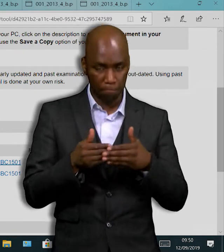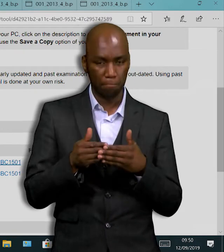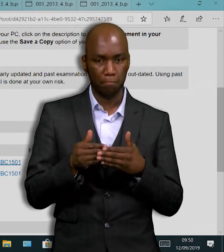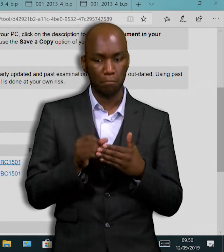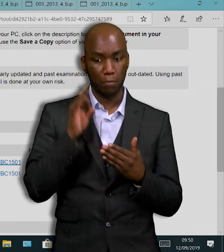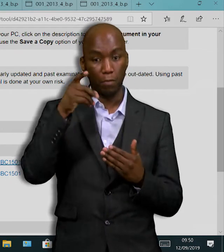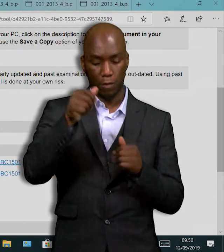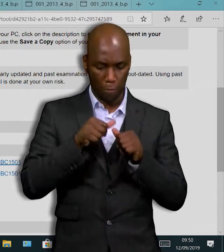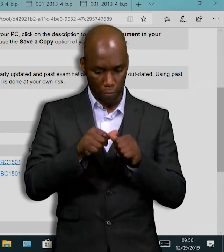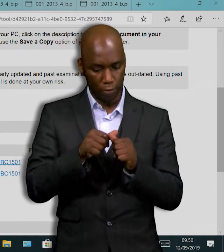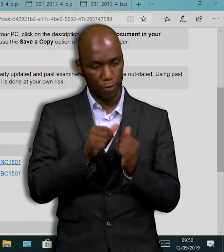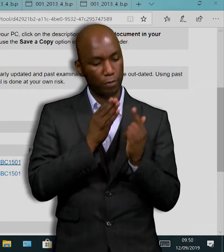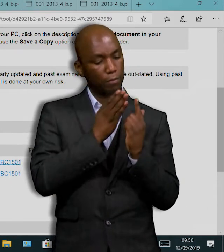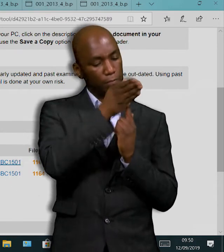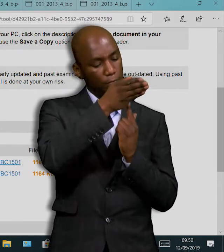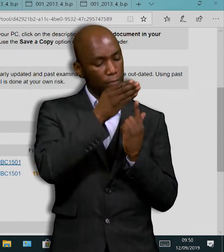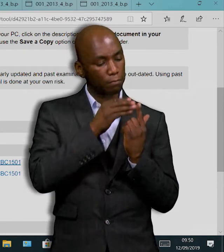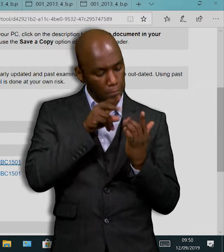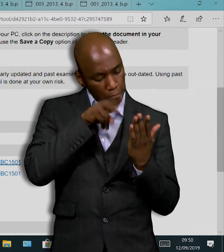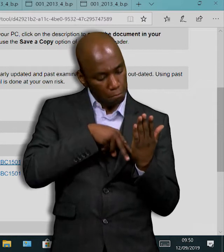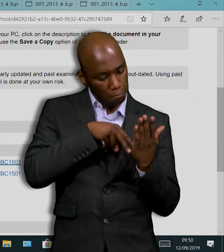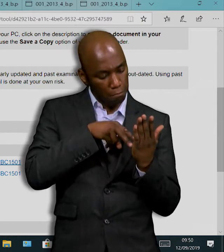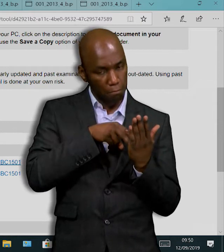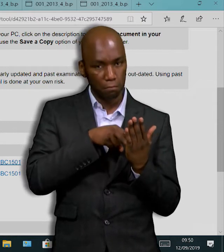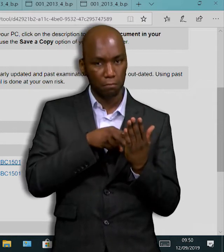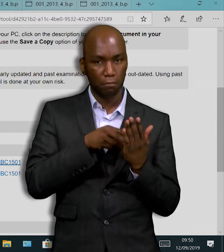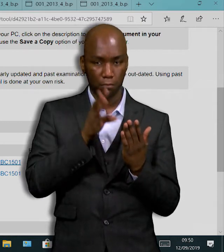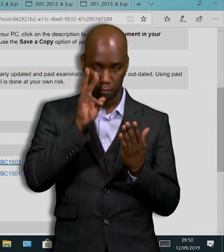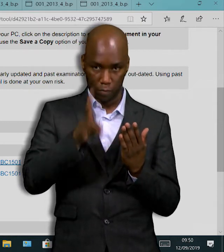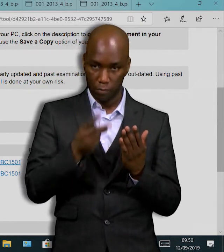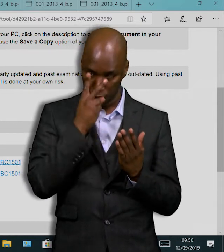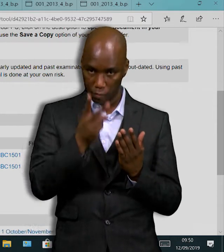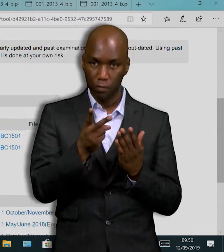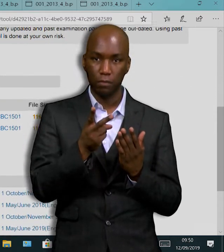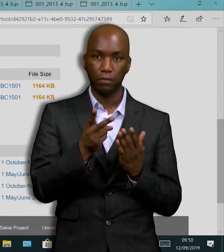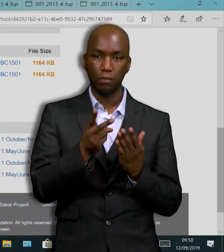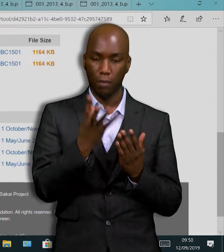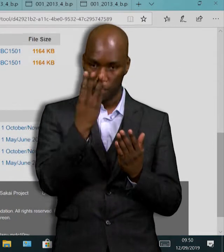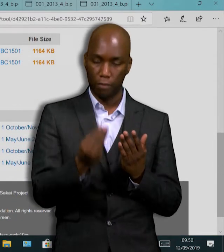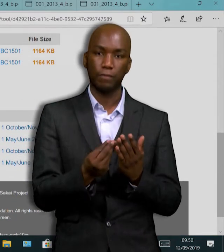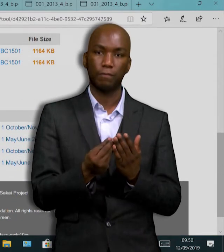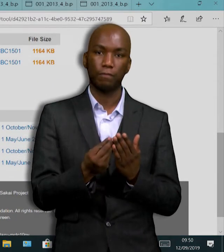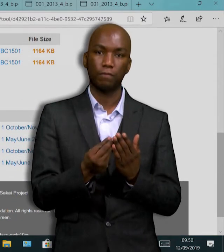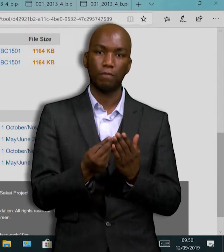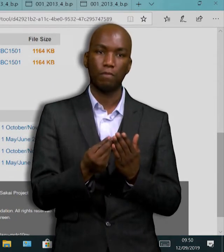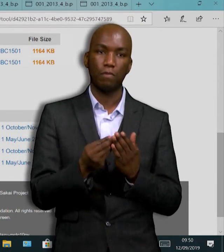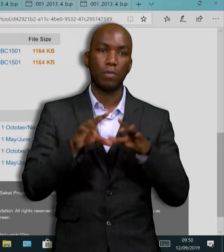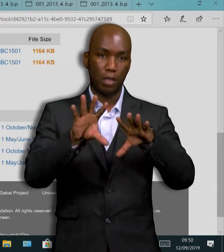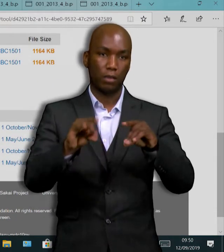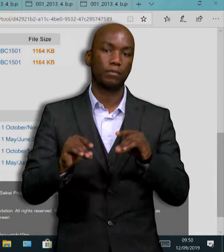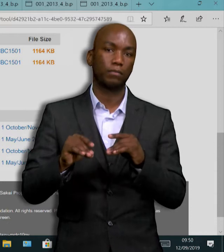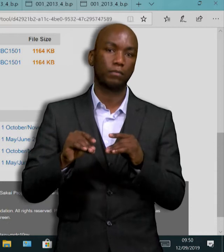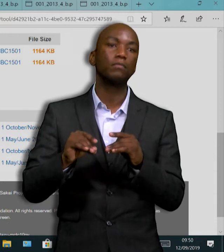If you scroll down, you will see that we have uploaded some past